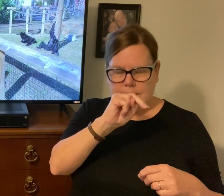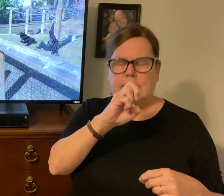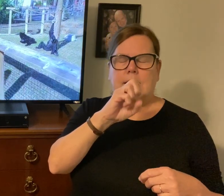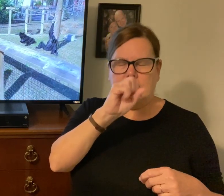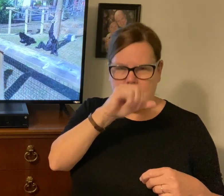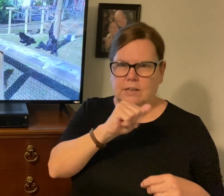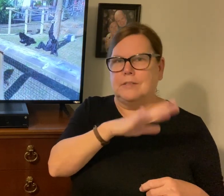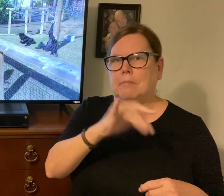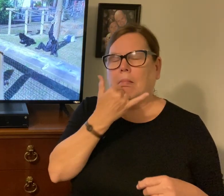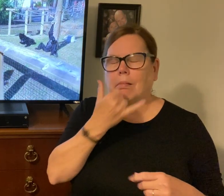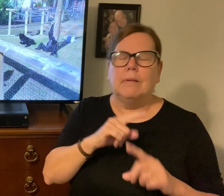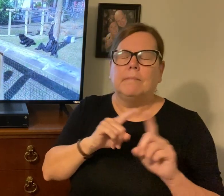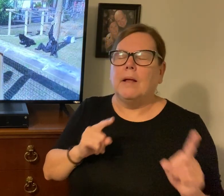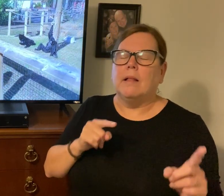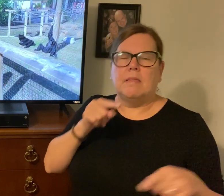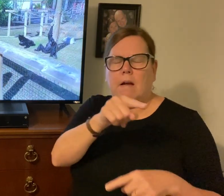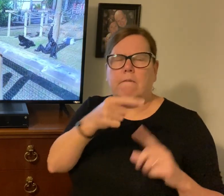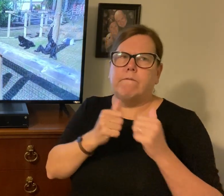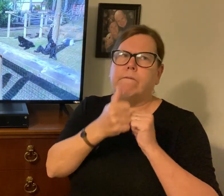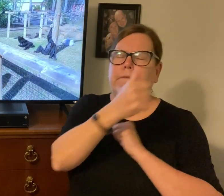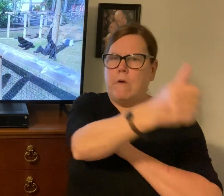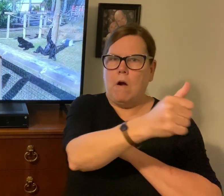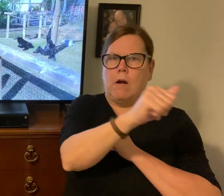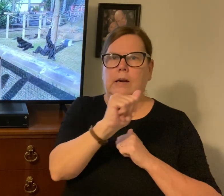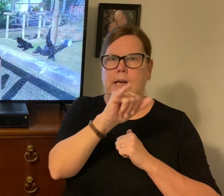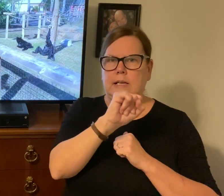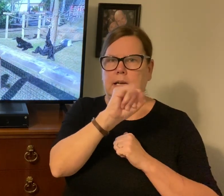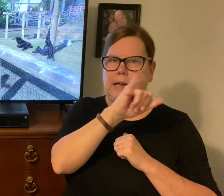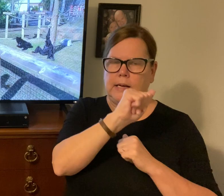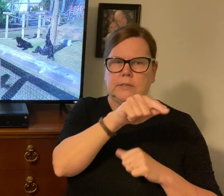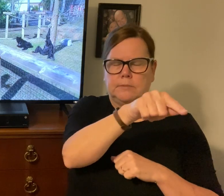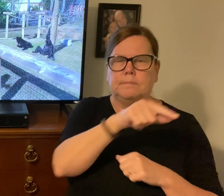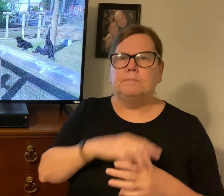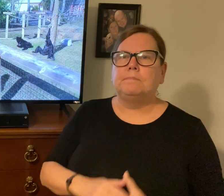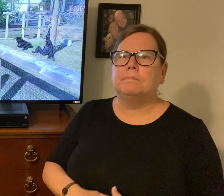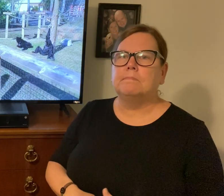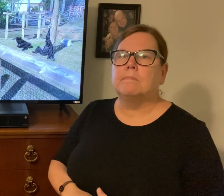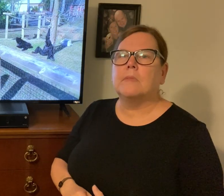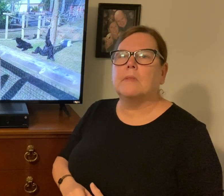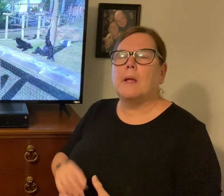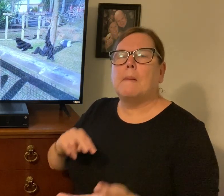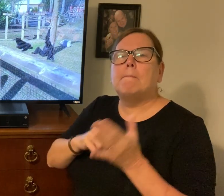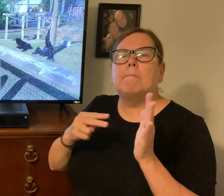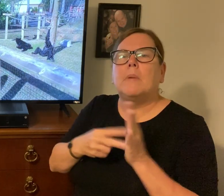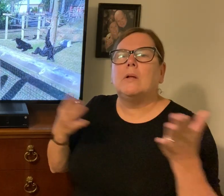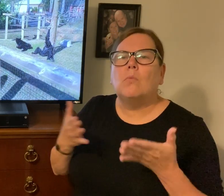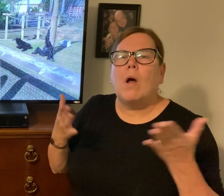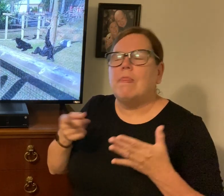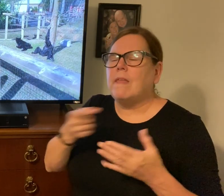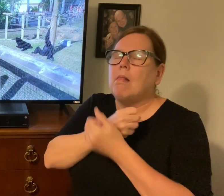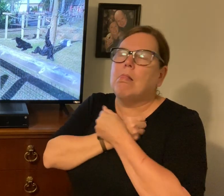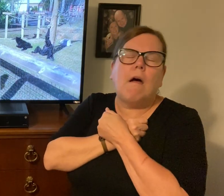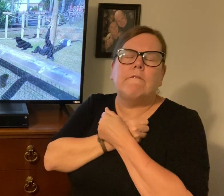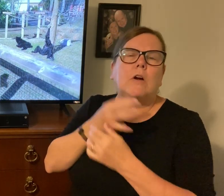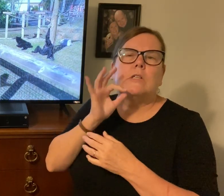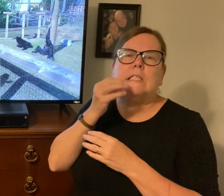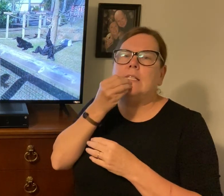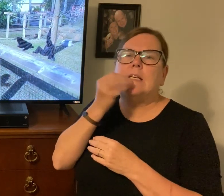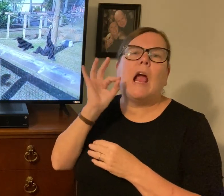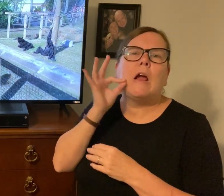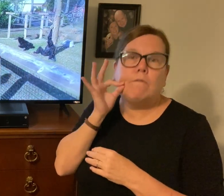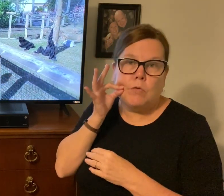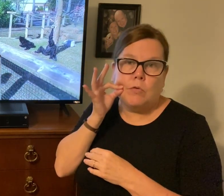on the other side of the world. They are frugivores. So frugivore is a really fun word. and it just means that they love fruits. So